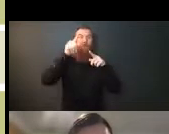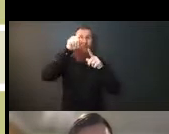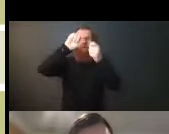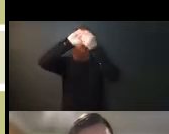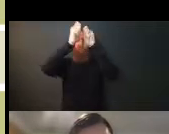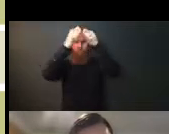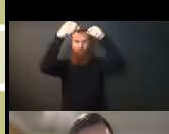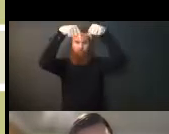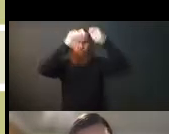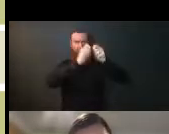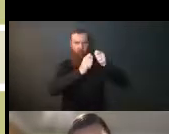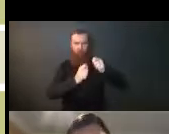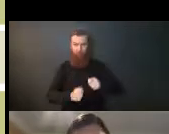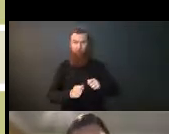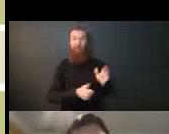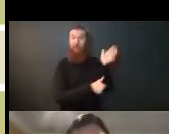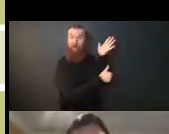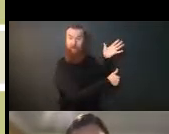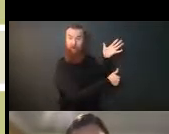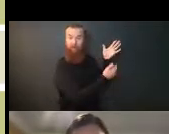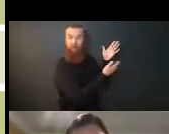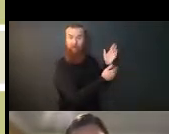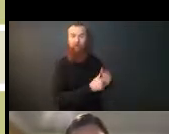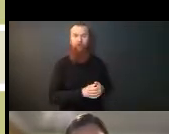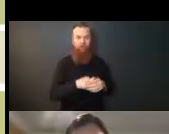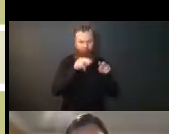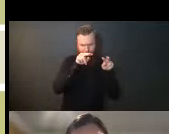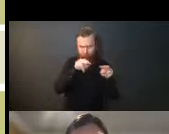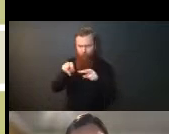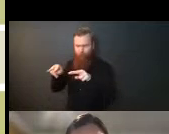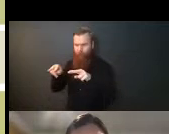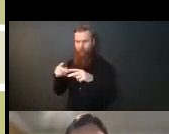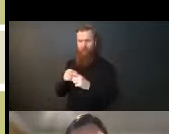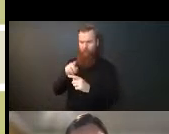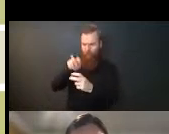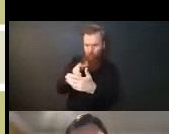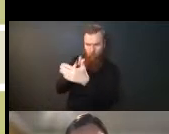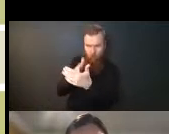on monitoring, evaluation, and measuring, because we want to see